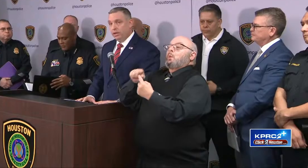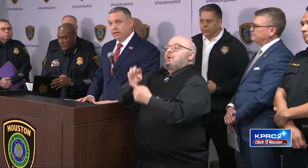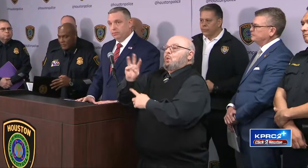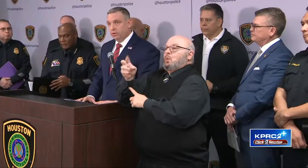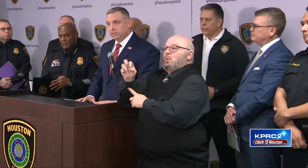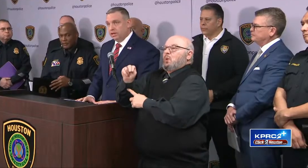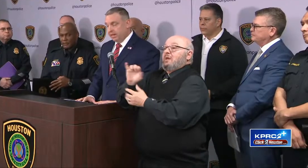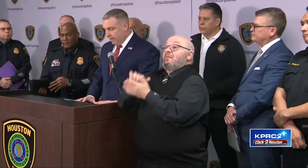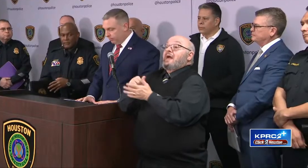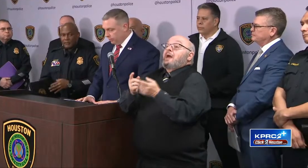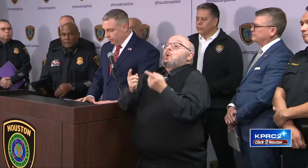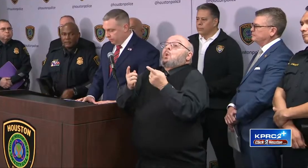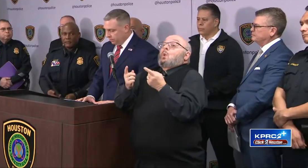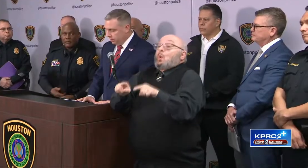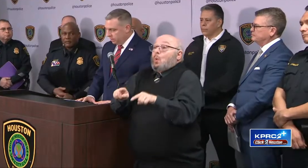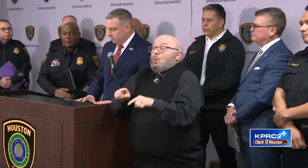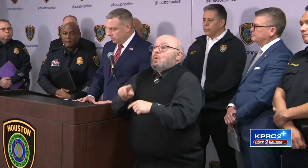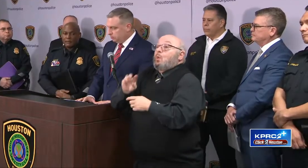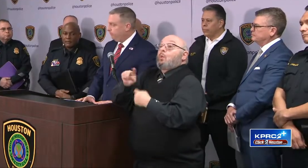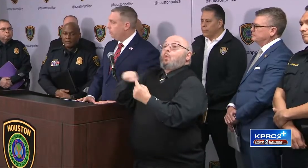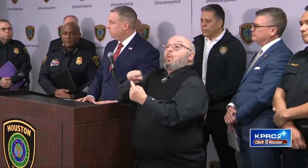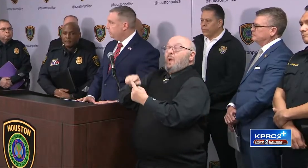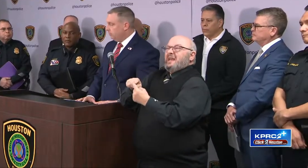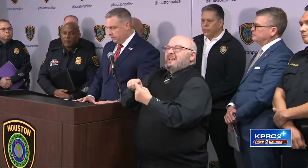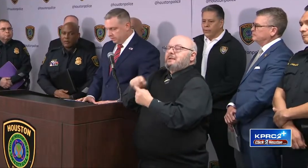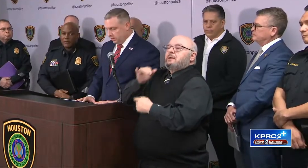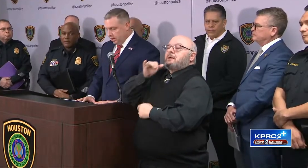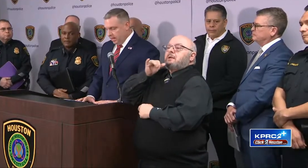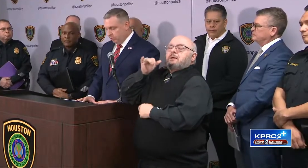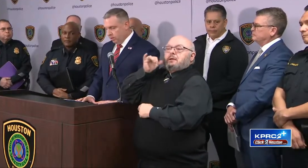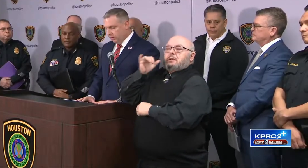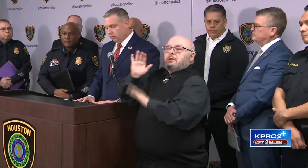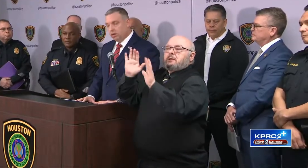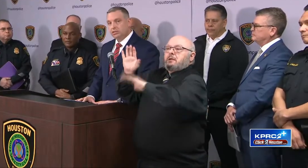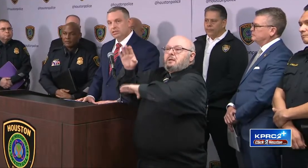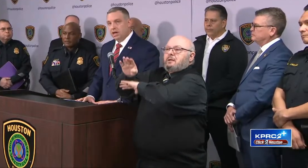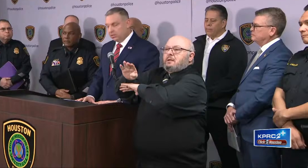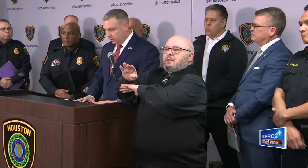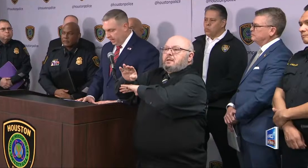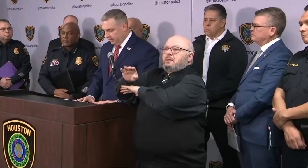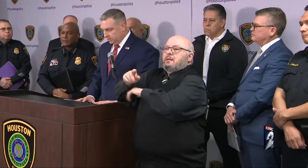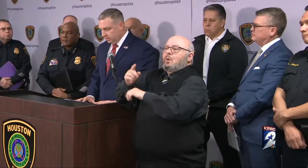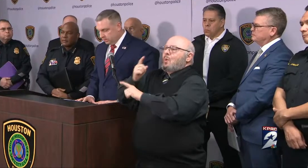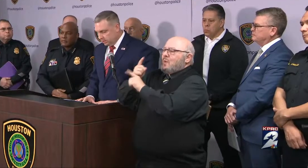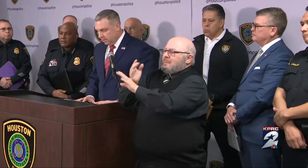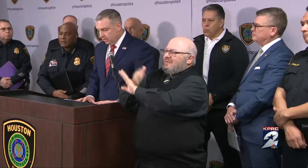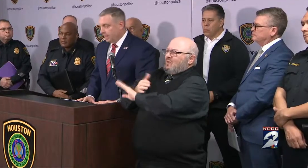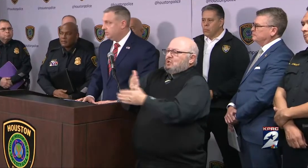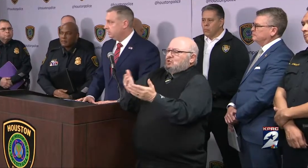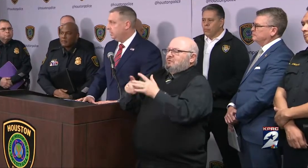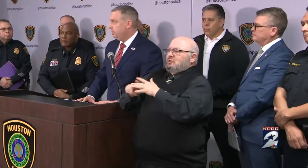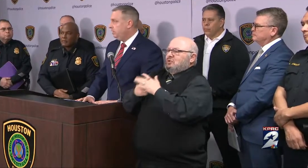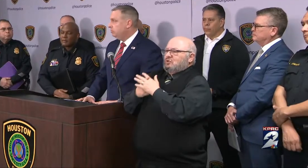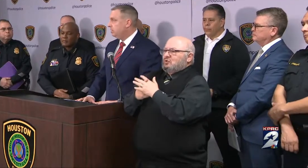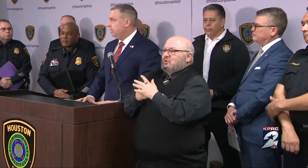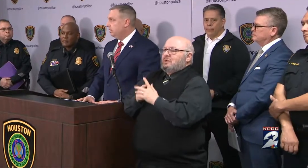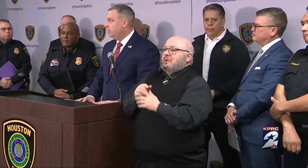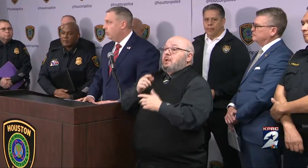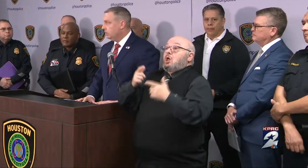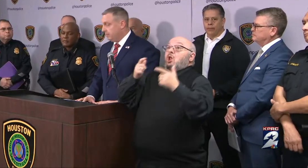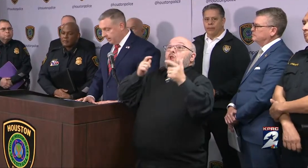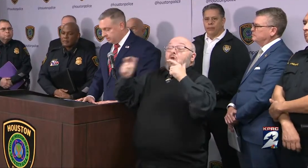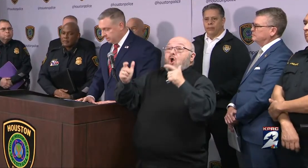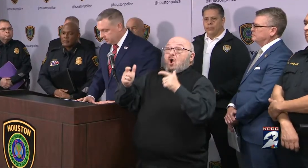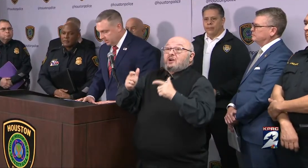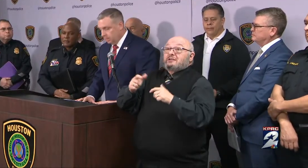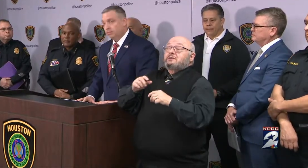That when was Sunday afternoon, just before a service at one of the largest congregations, not just in Houston